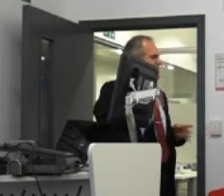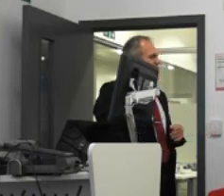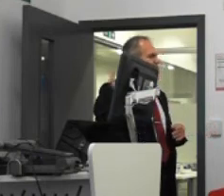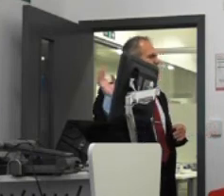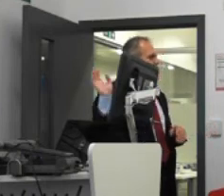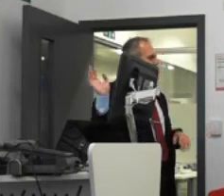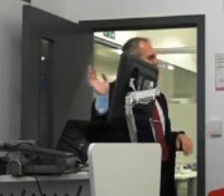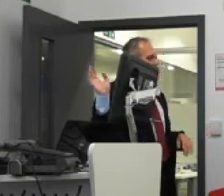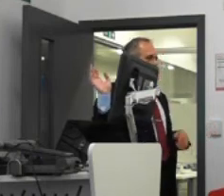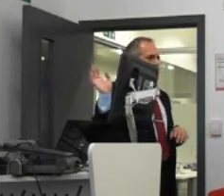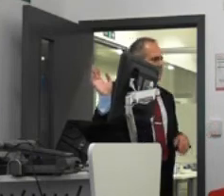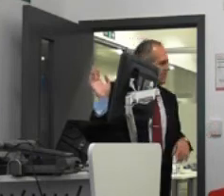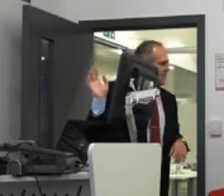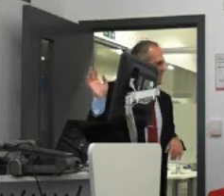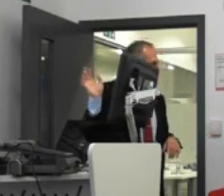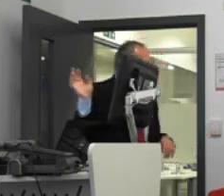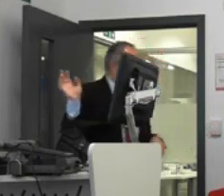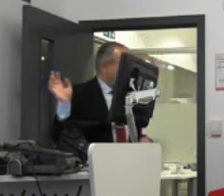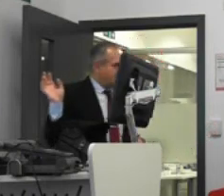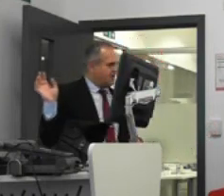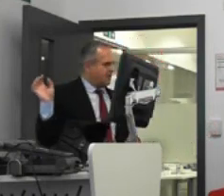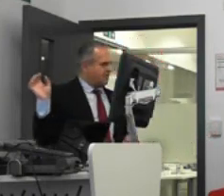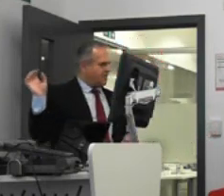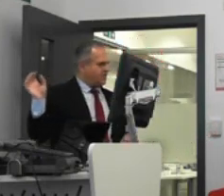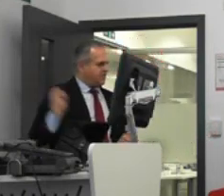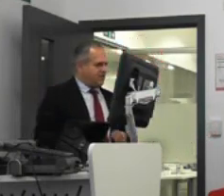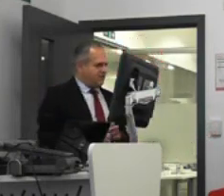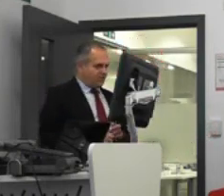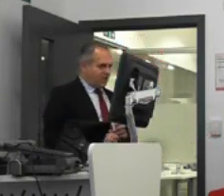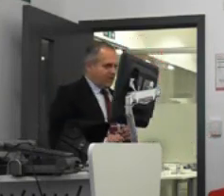that's somebody else who's better than us doing this technical very specific thing